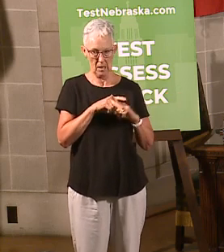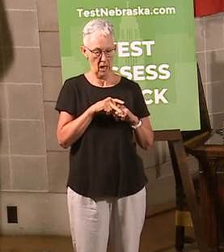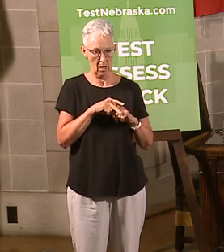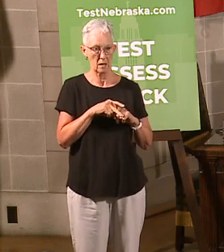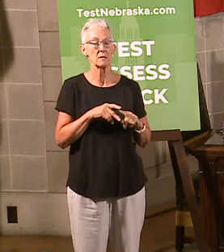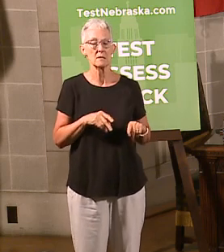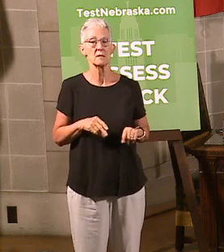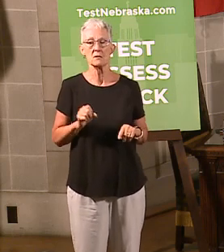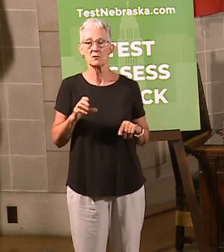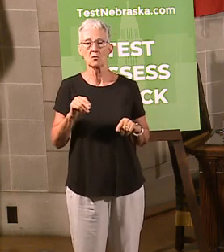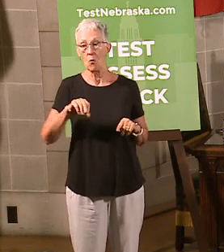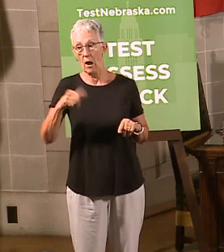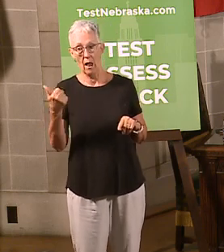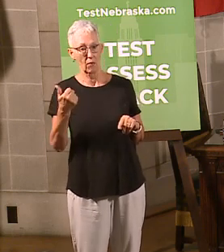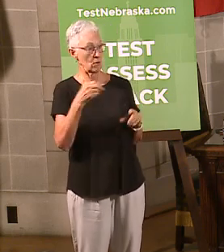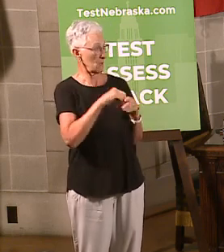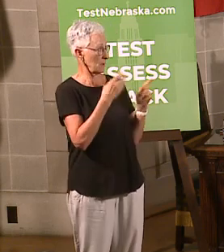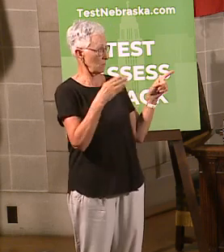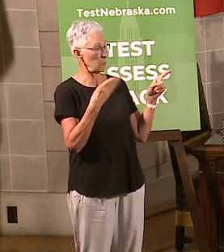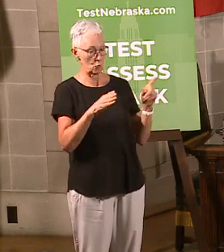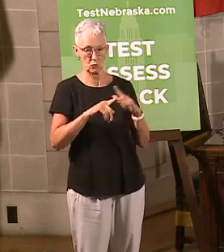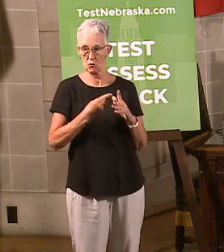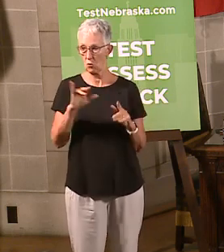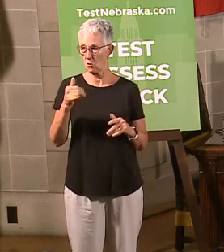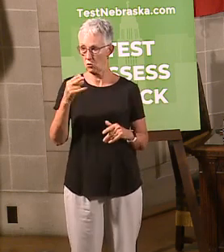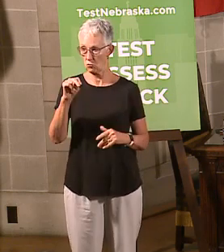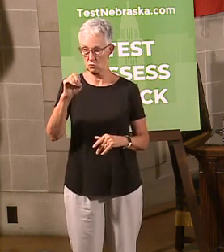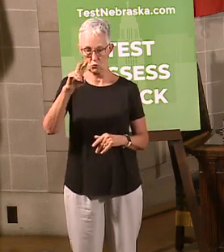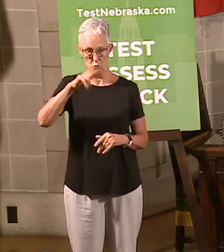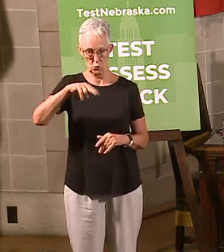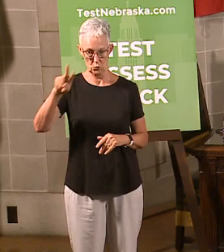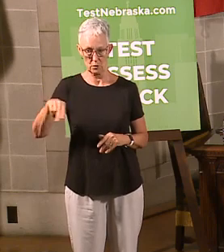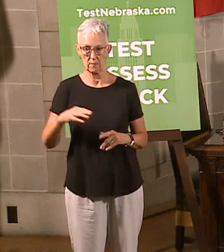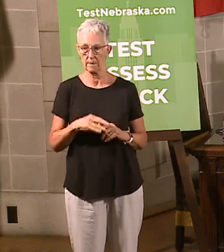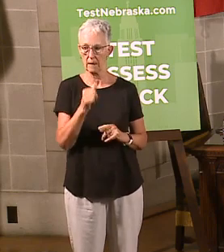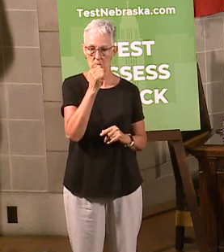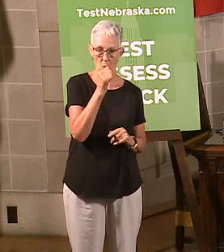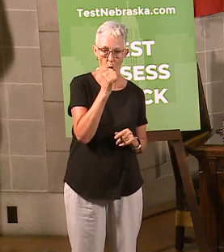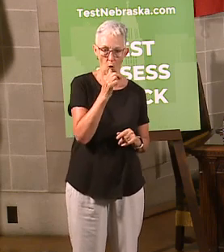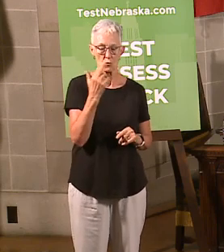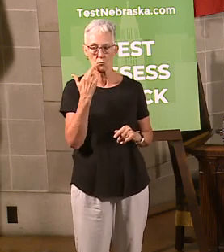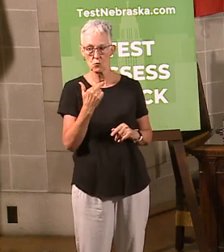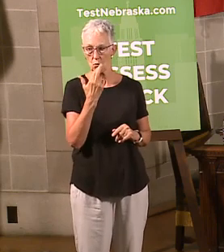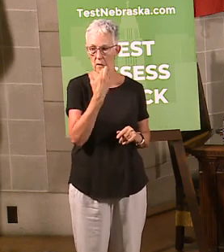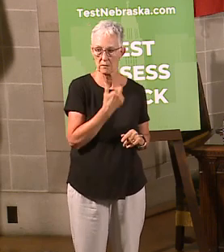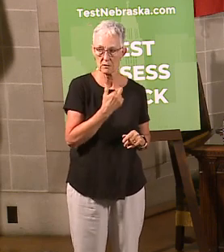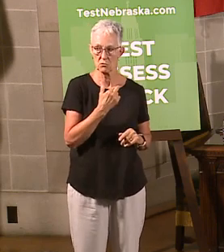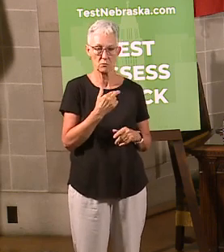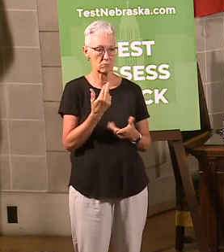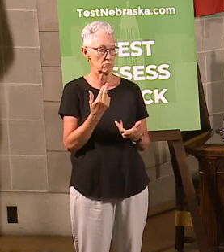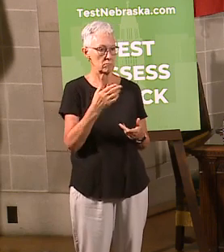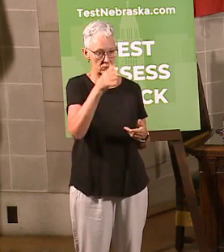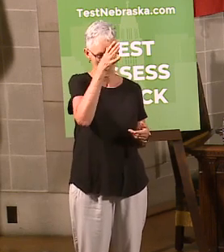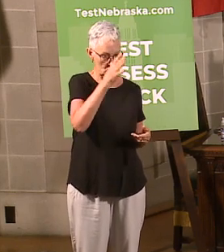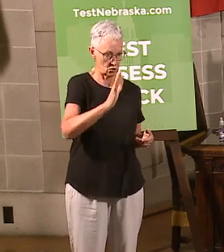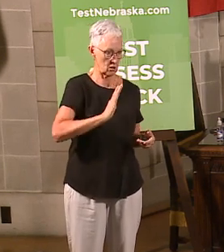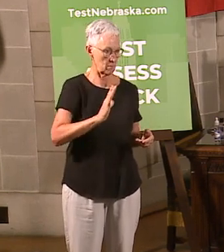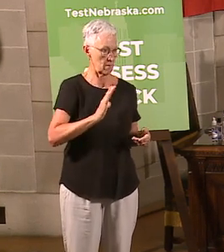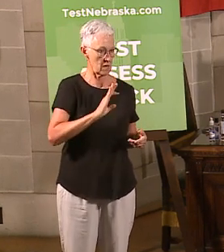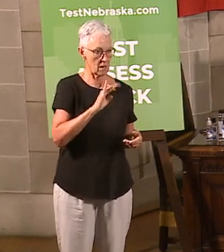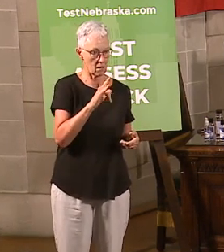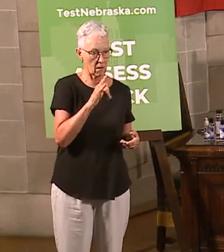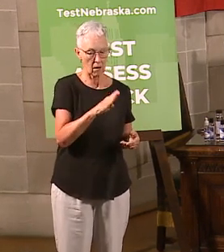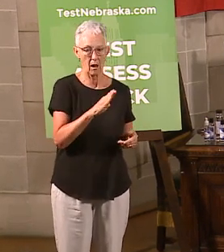else, starting June 22nd, the following guidelines will be in place. So bars and restaurants, bottle clubs, gentlemen's clubs, and so